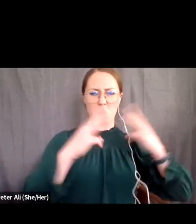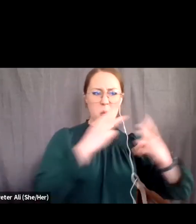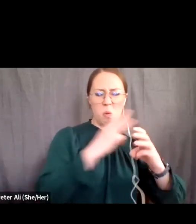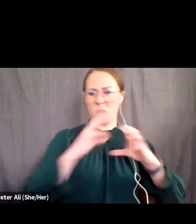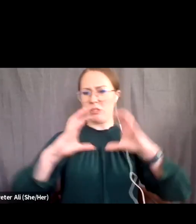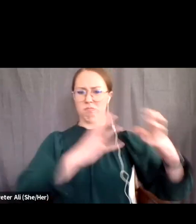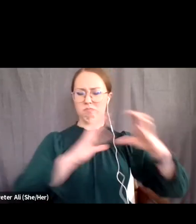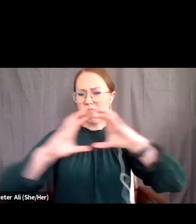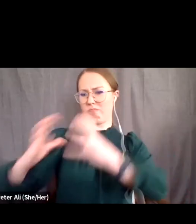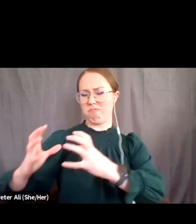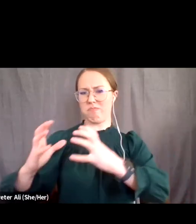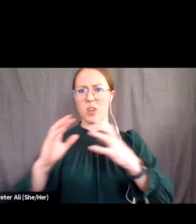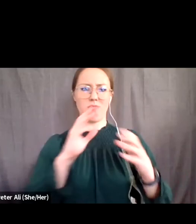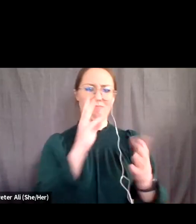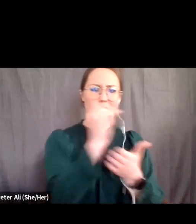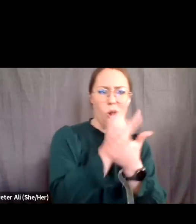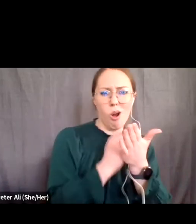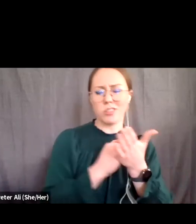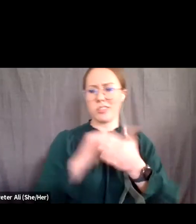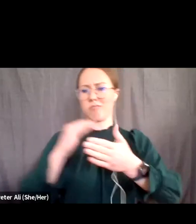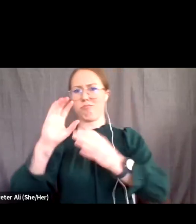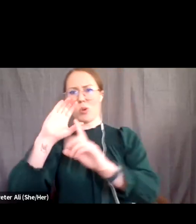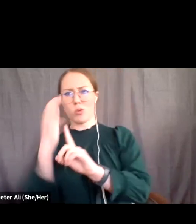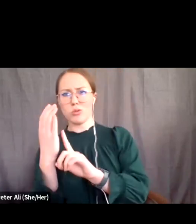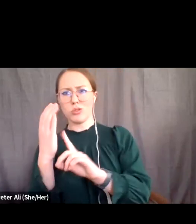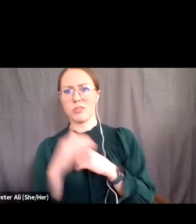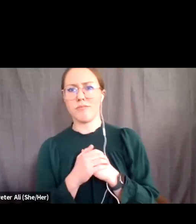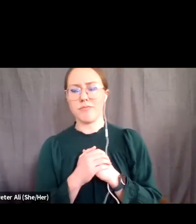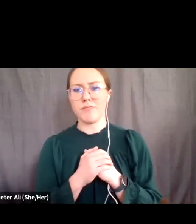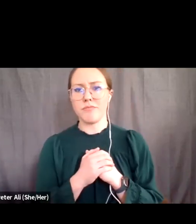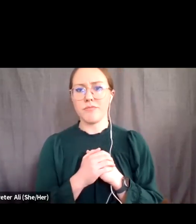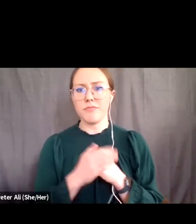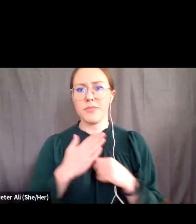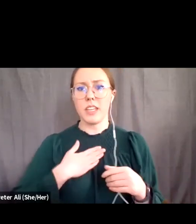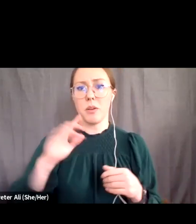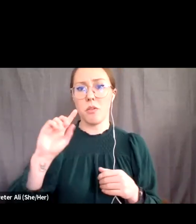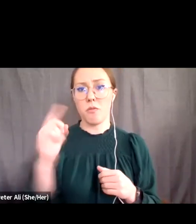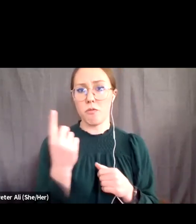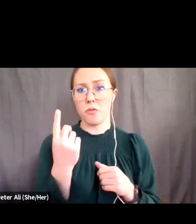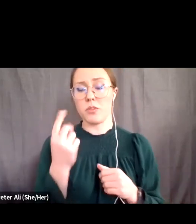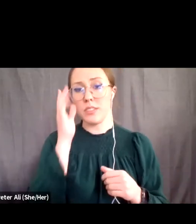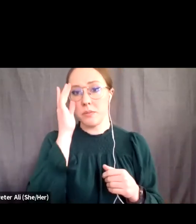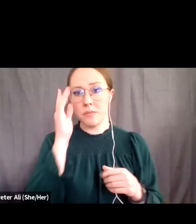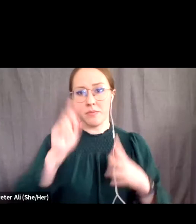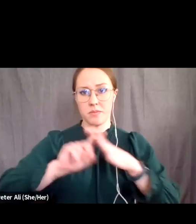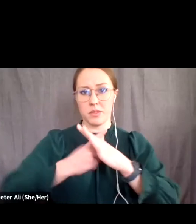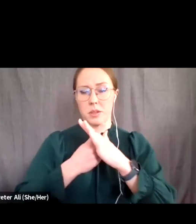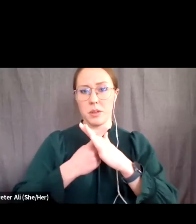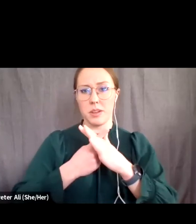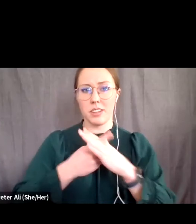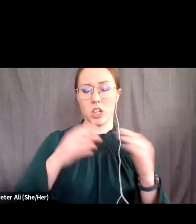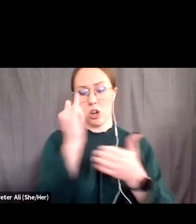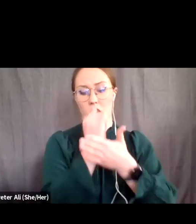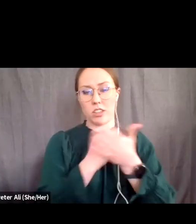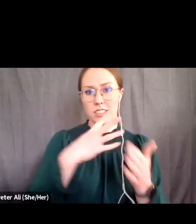of arts and culture. My first foray began at BAM in the Education and Humanities program, where